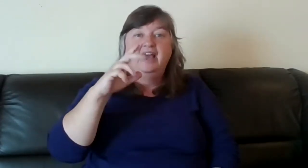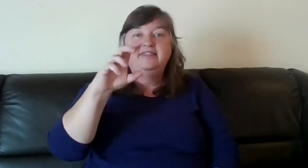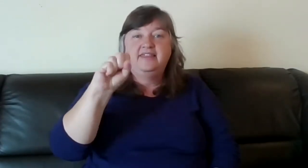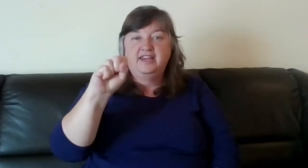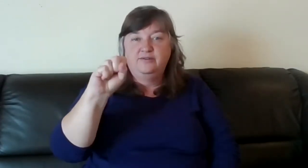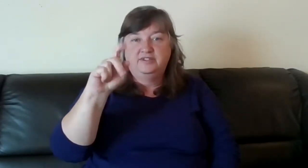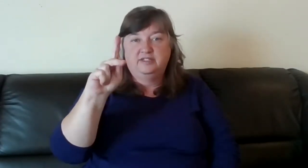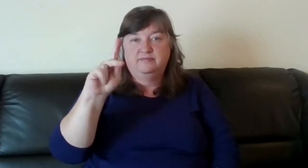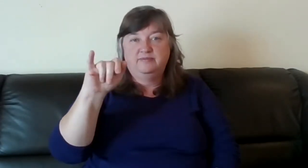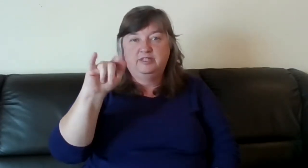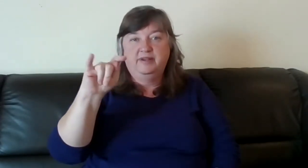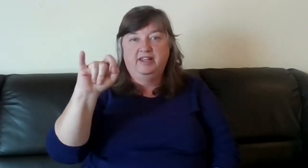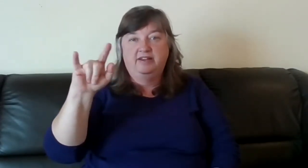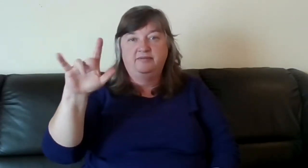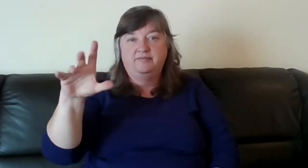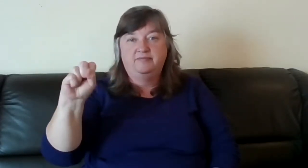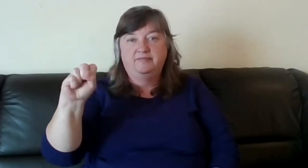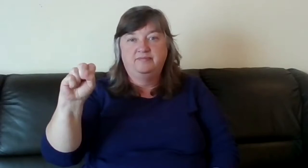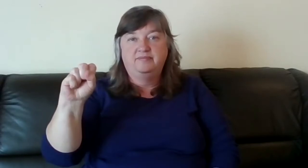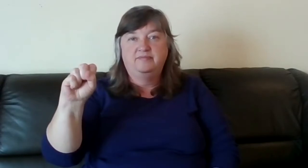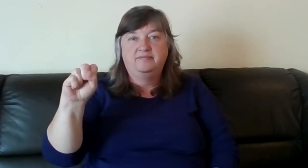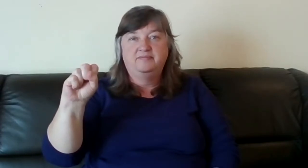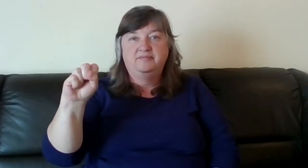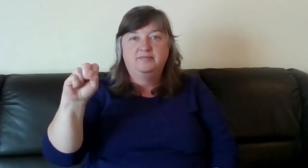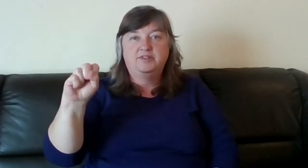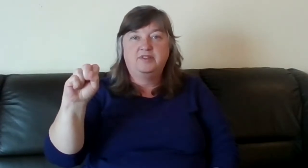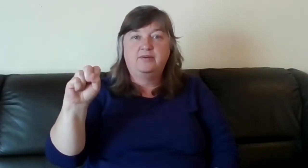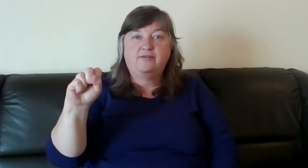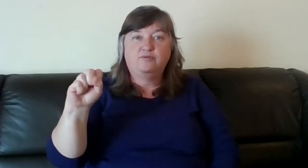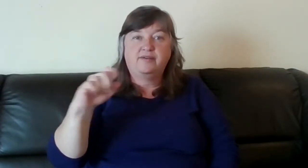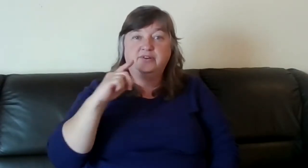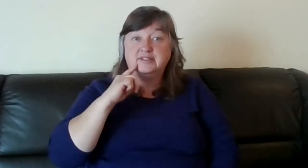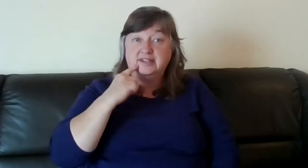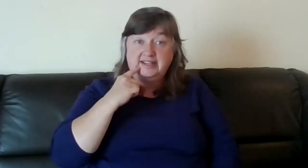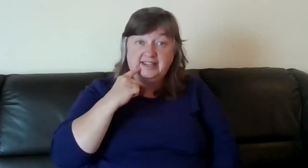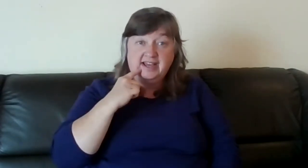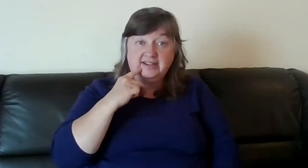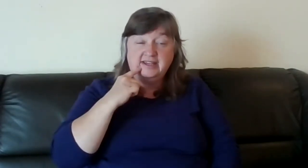and then you would spell it, so that they would have a reference. Candy,